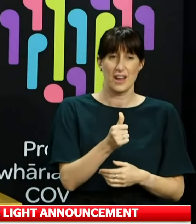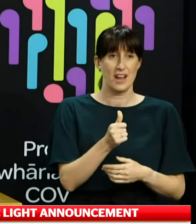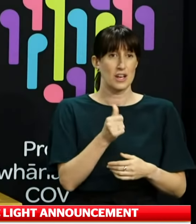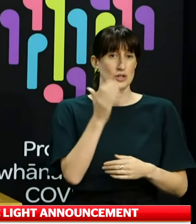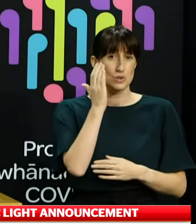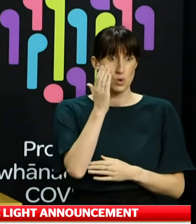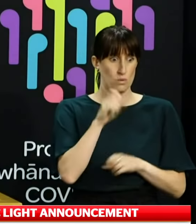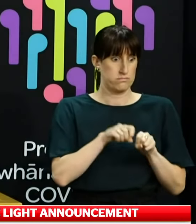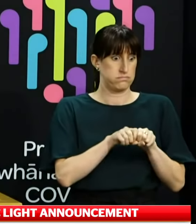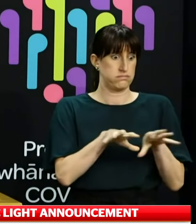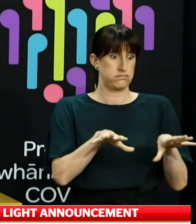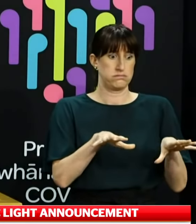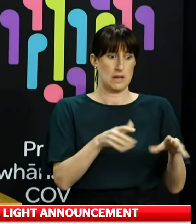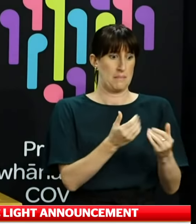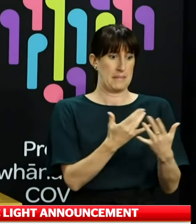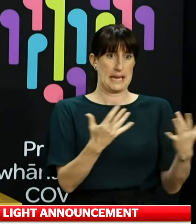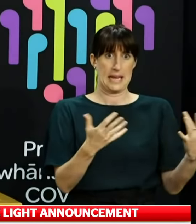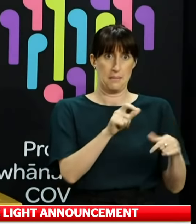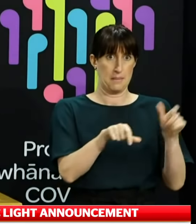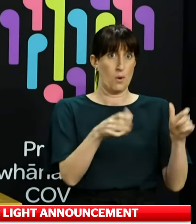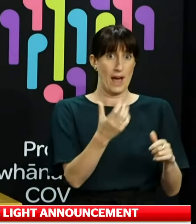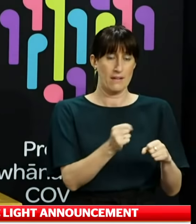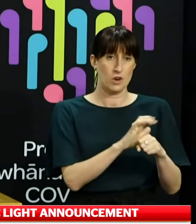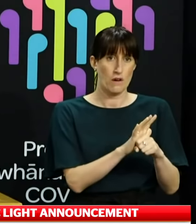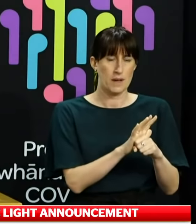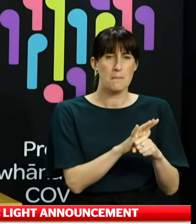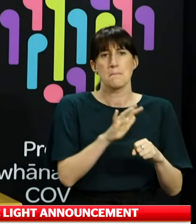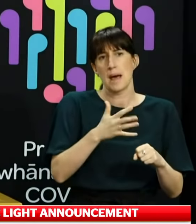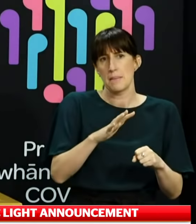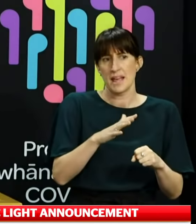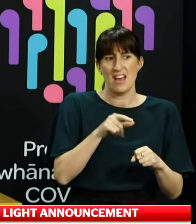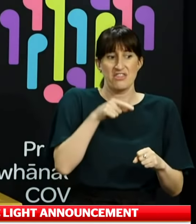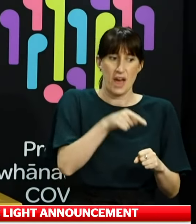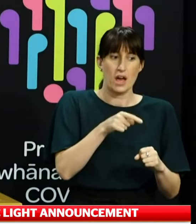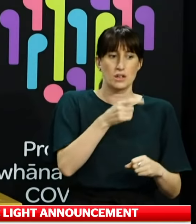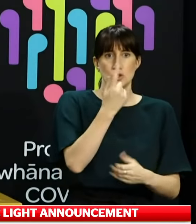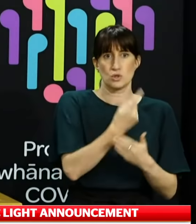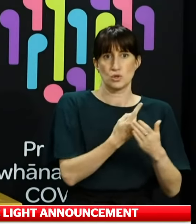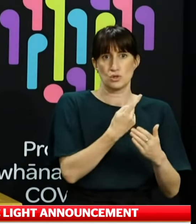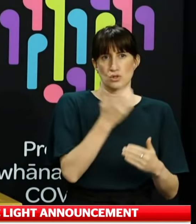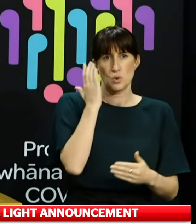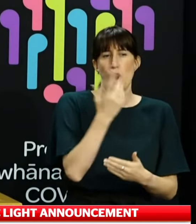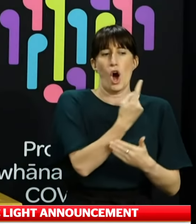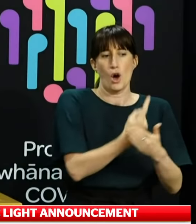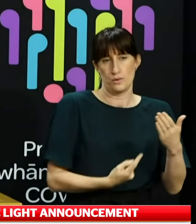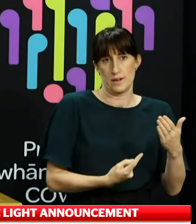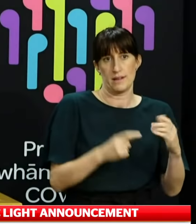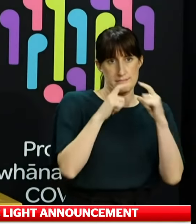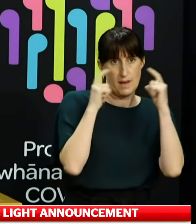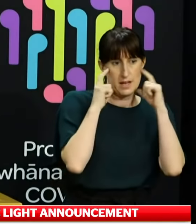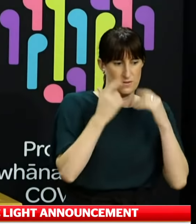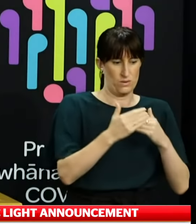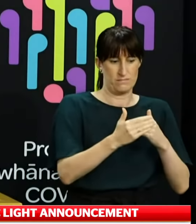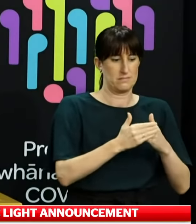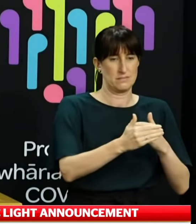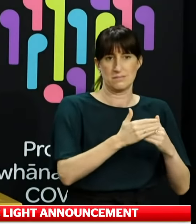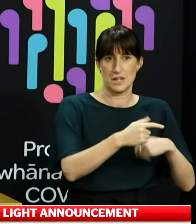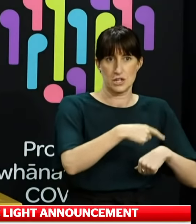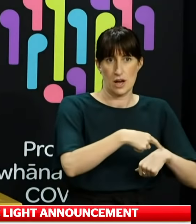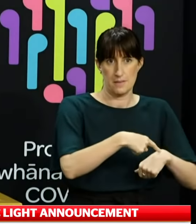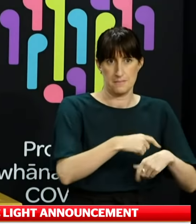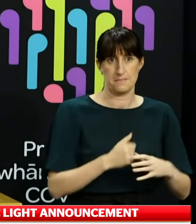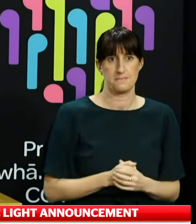acute outbreak of COVID-19 cases, they may introduce a local school requirement for masks to be worn for a period of